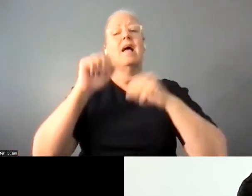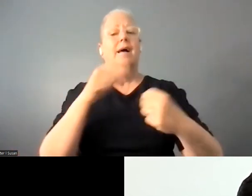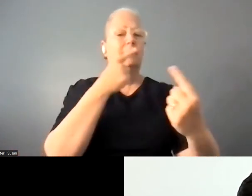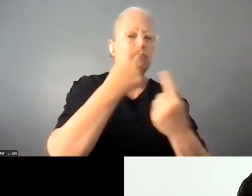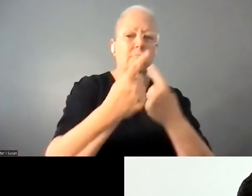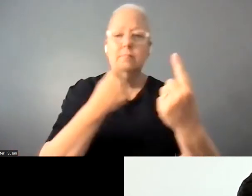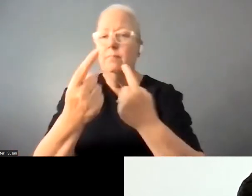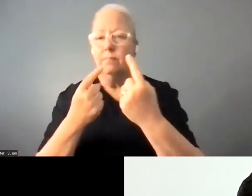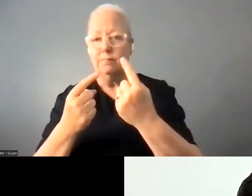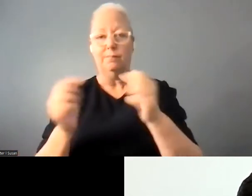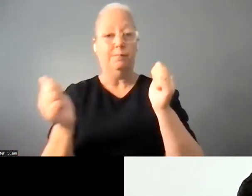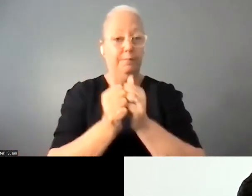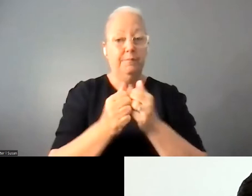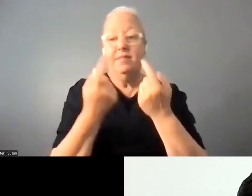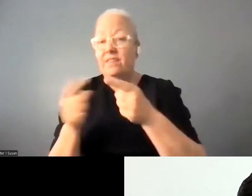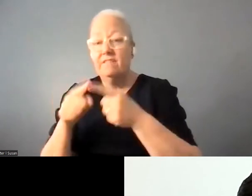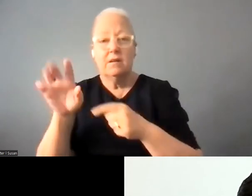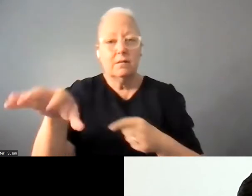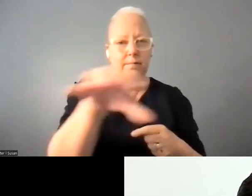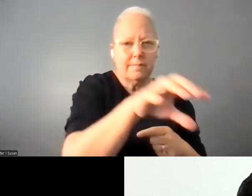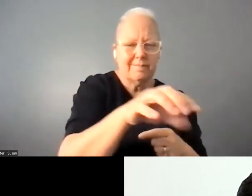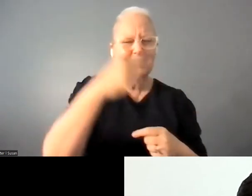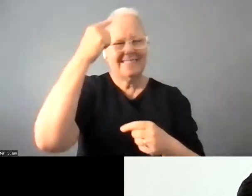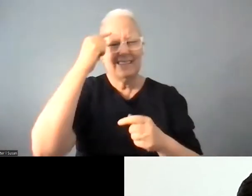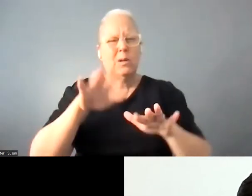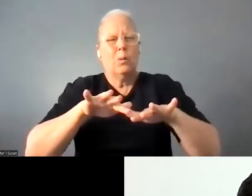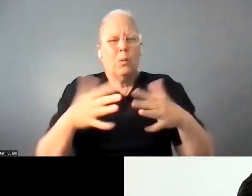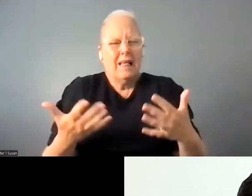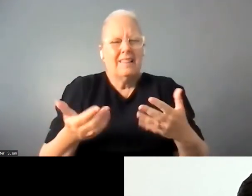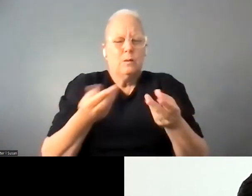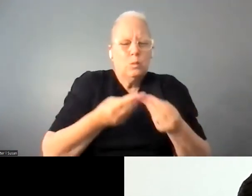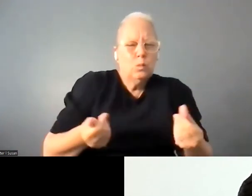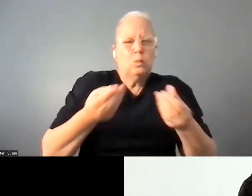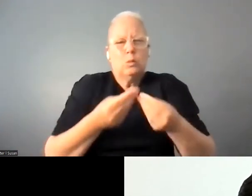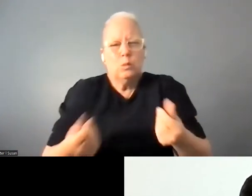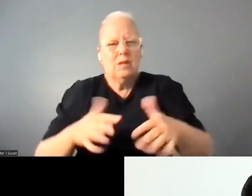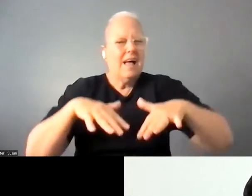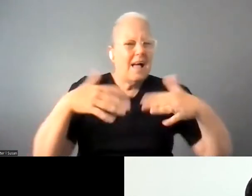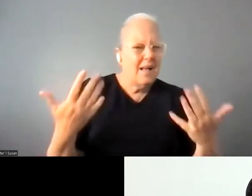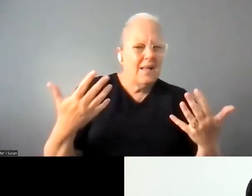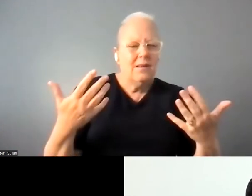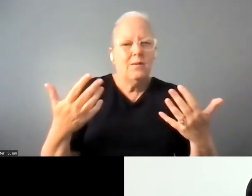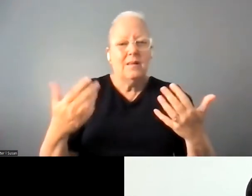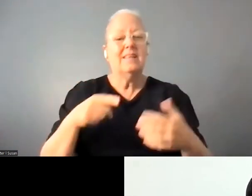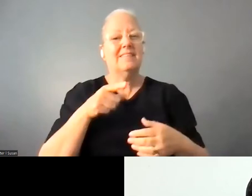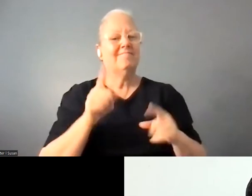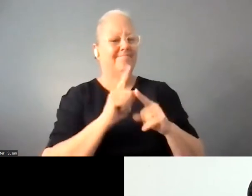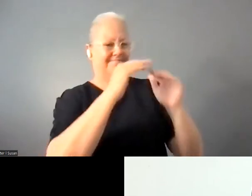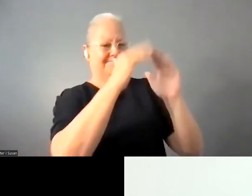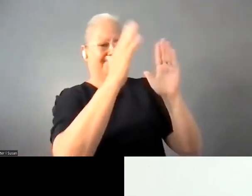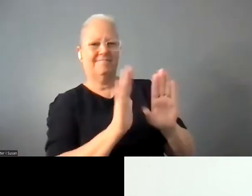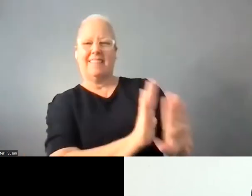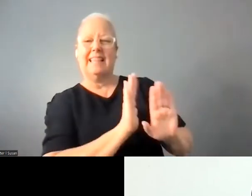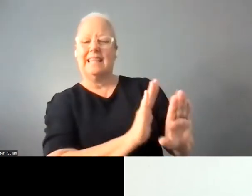multiple stakeholders to work on the solution or different solutions for deinstitutionalization and how we can include